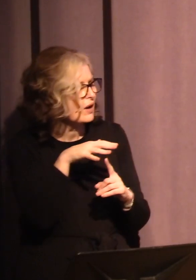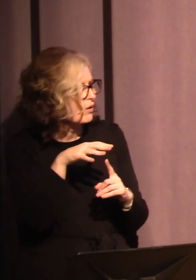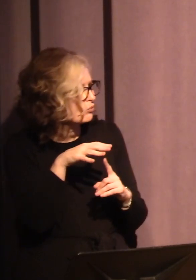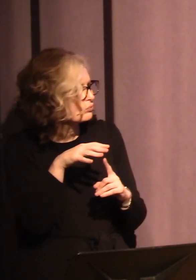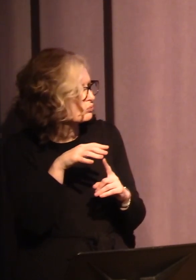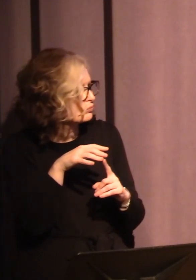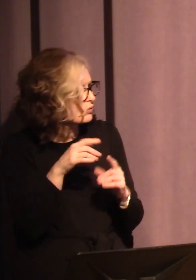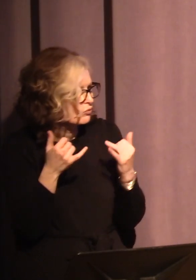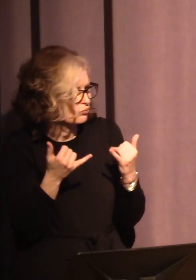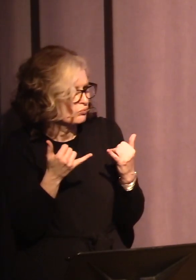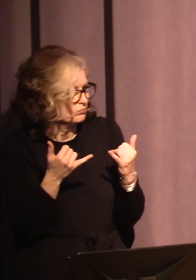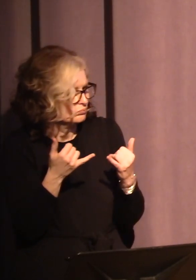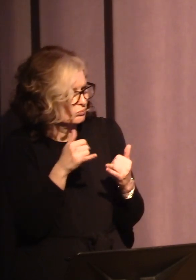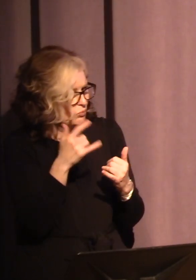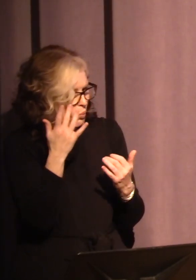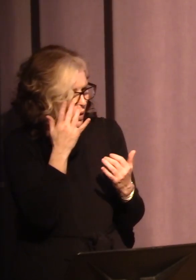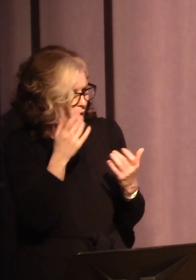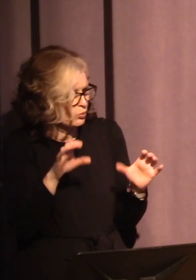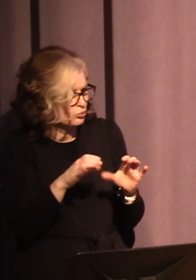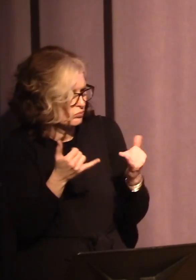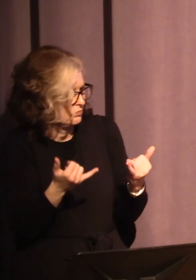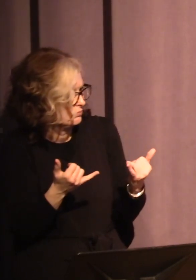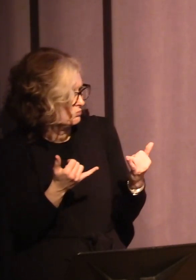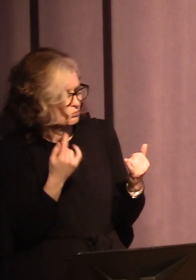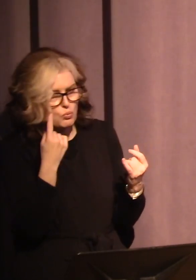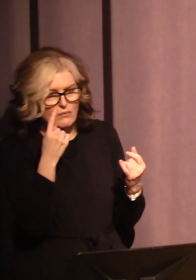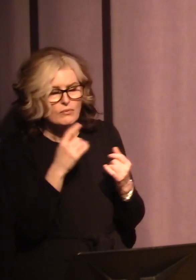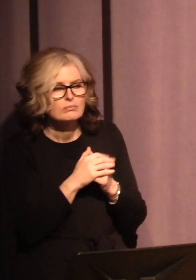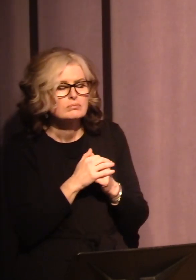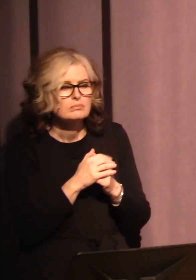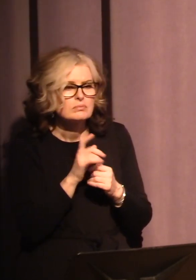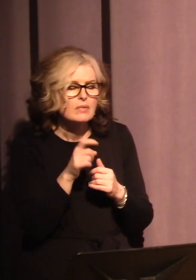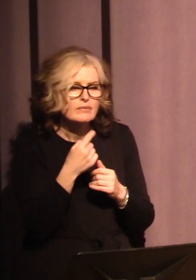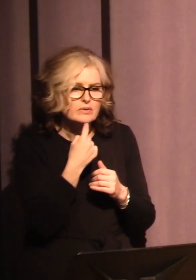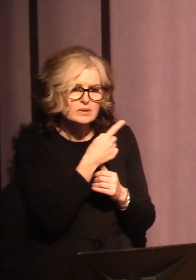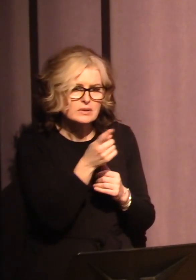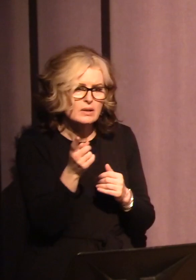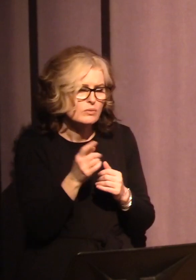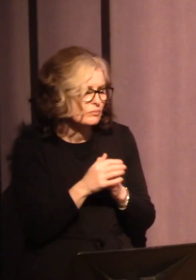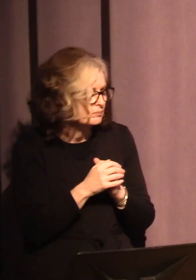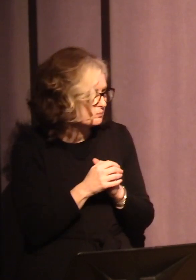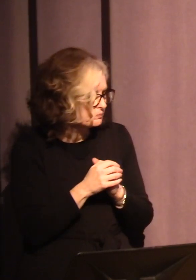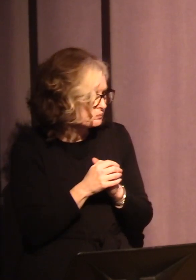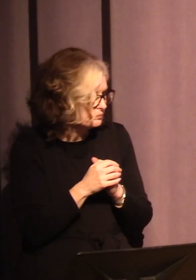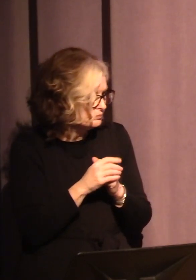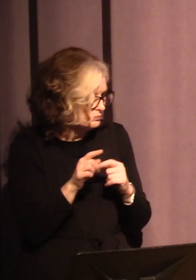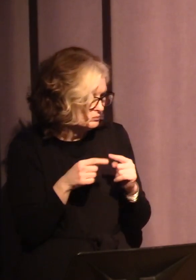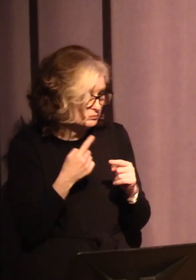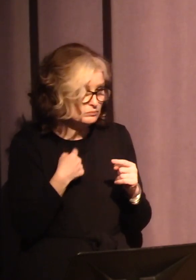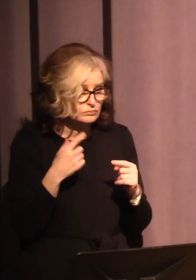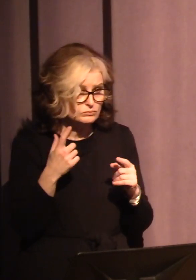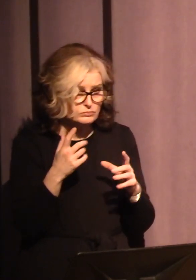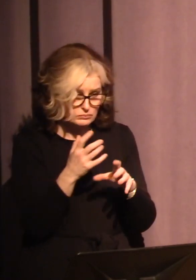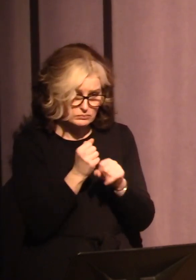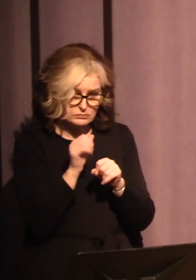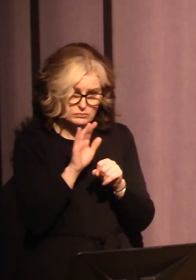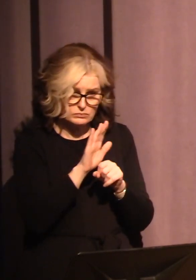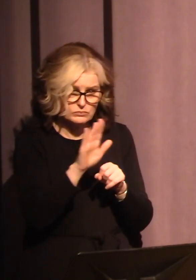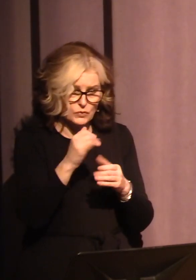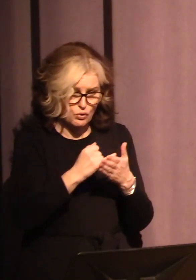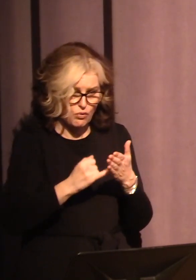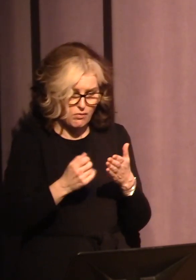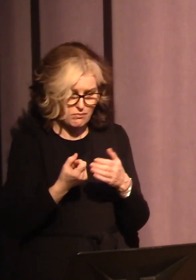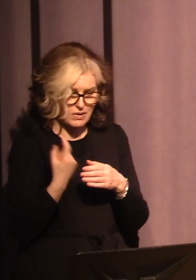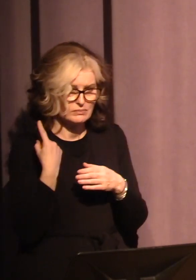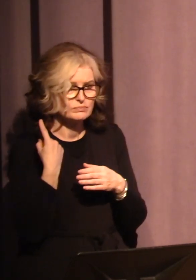occasion for tonight. I have to say, when we acquired this work last